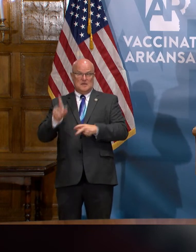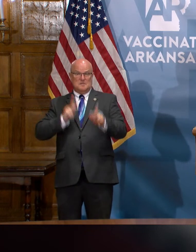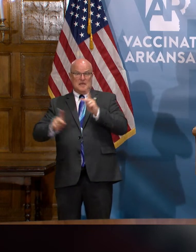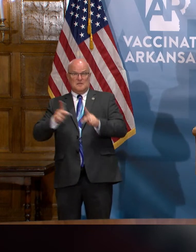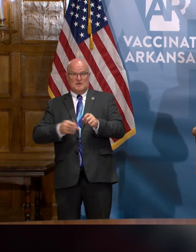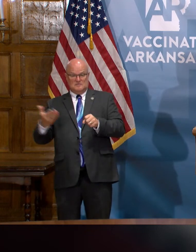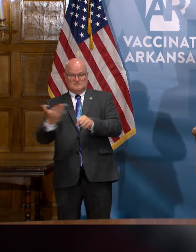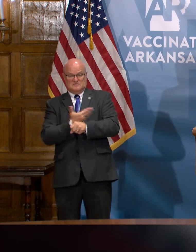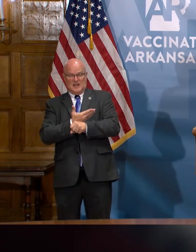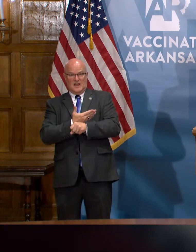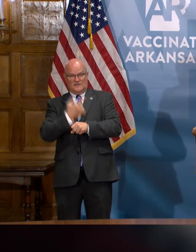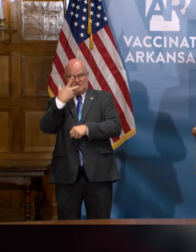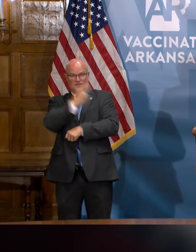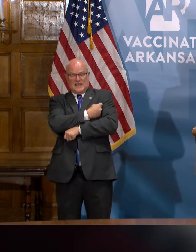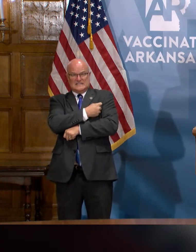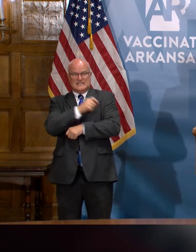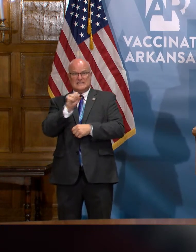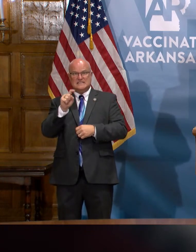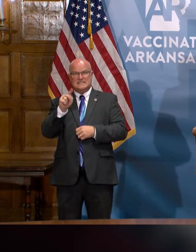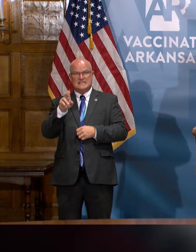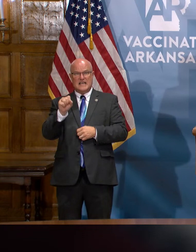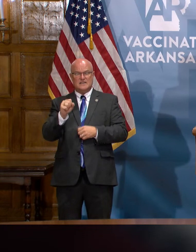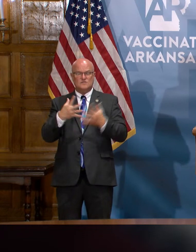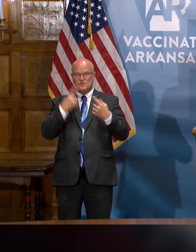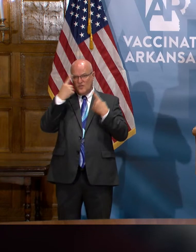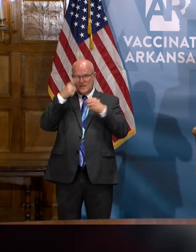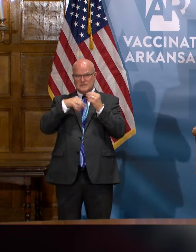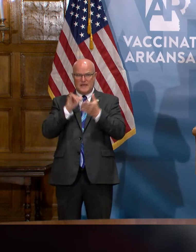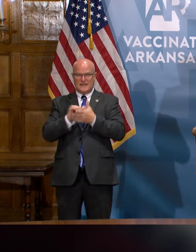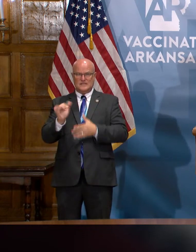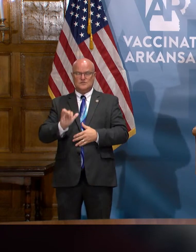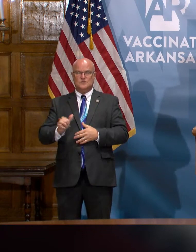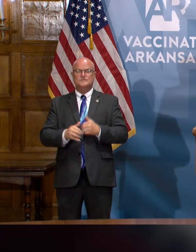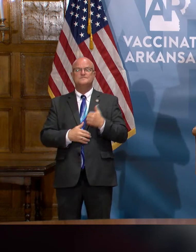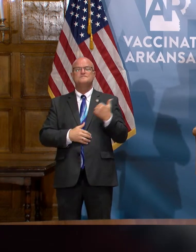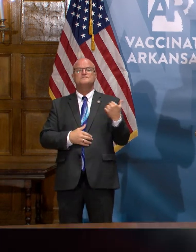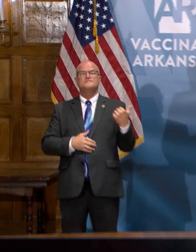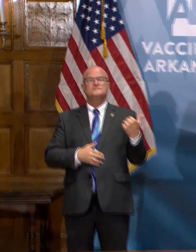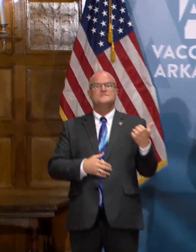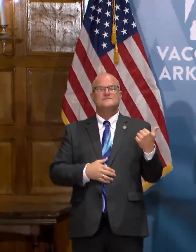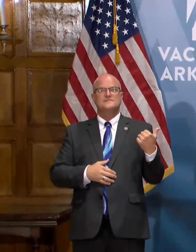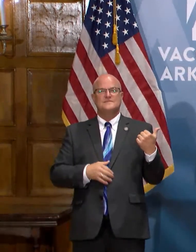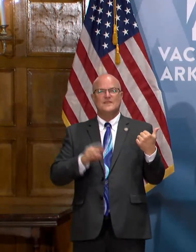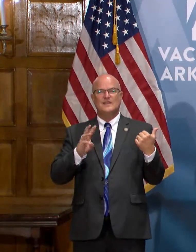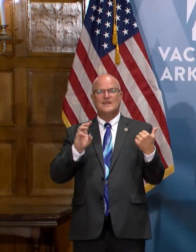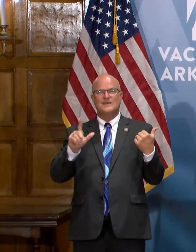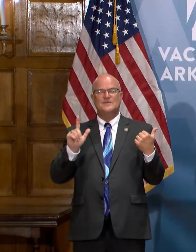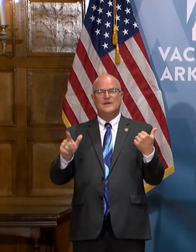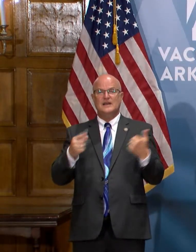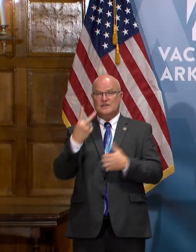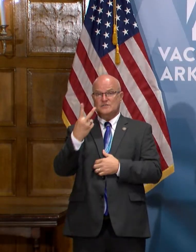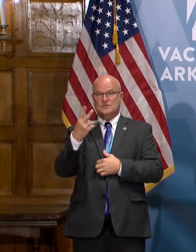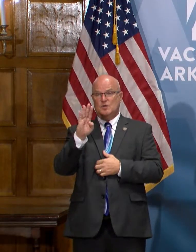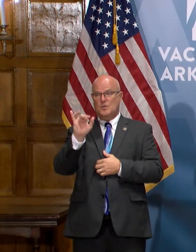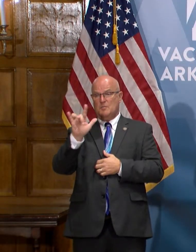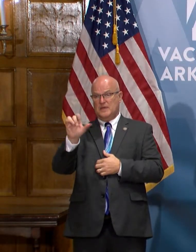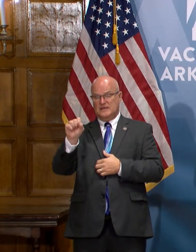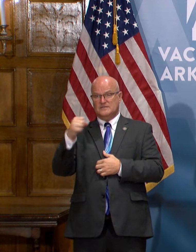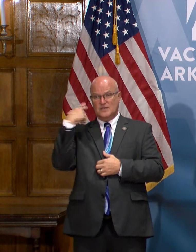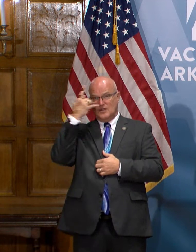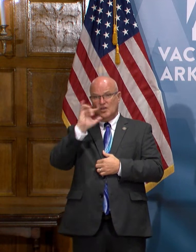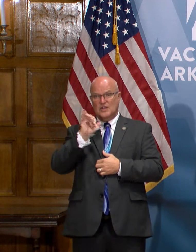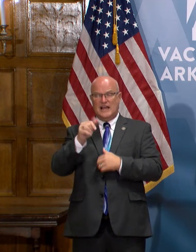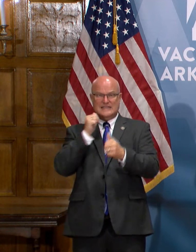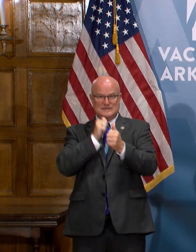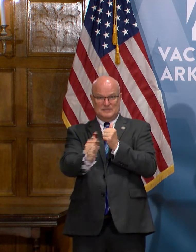for vaccination status. I was wondering your thoughts on that as well. Well, there's 2 bills it looks like